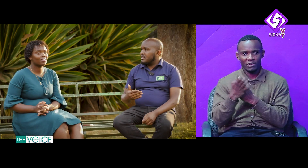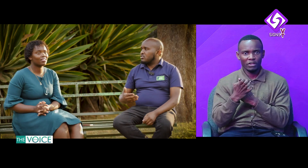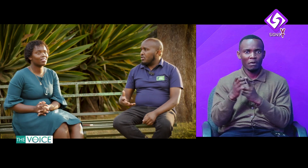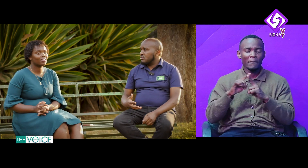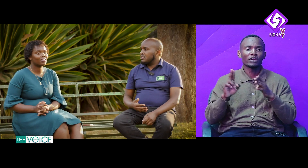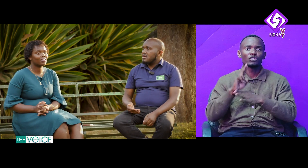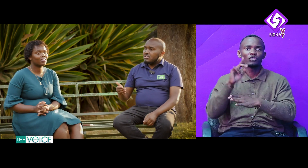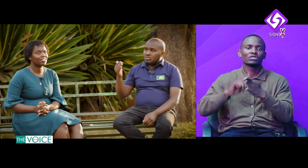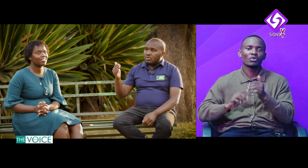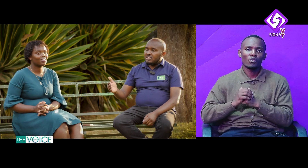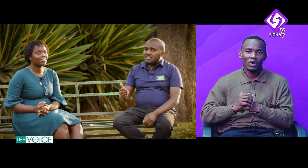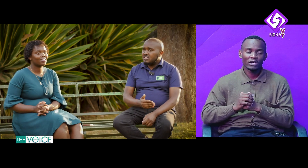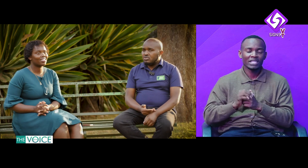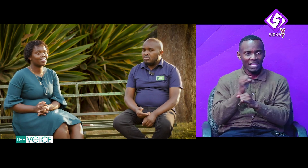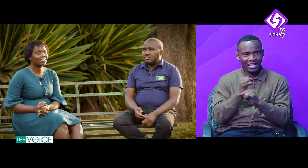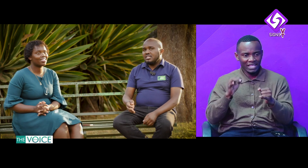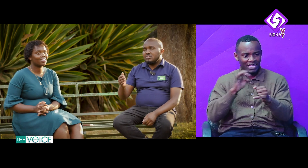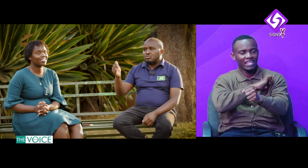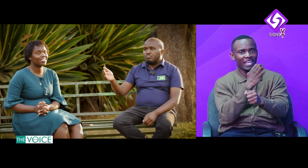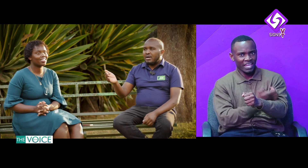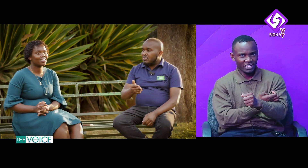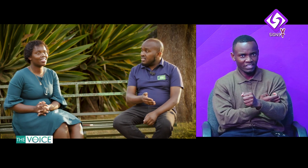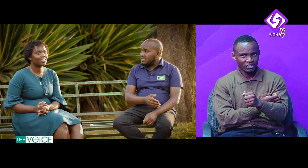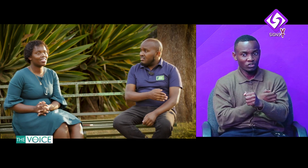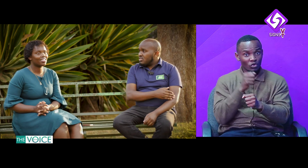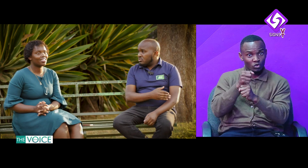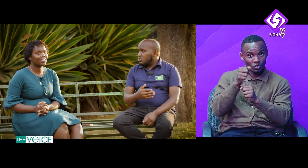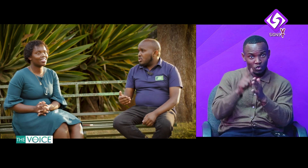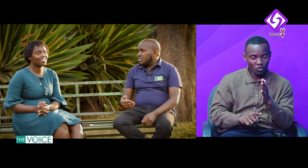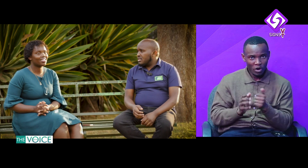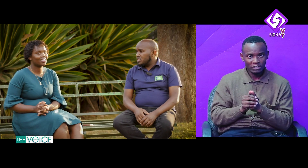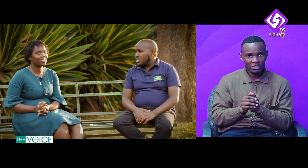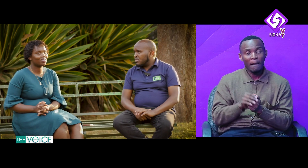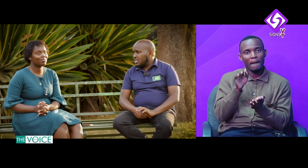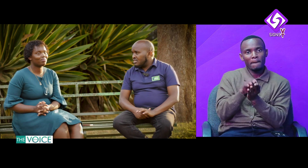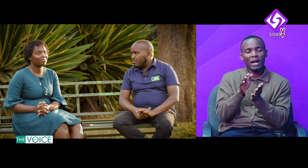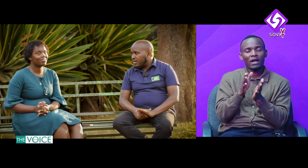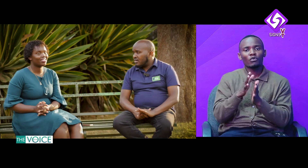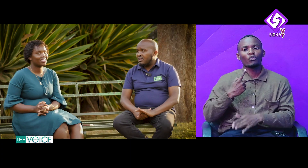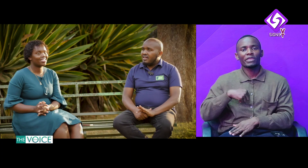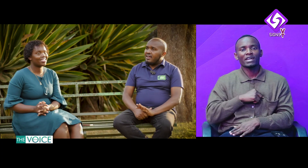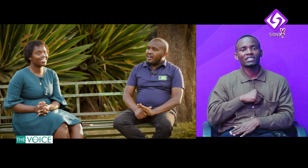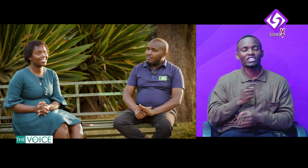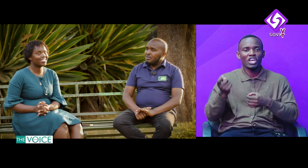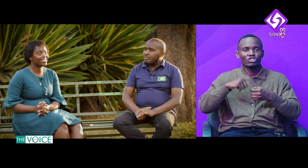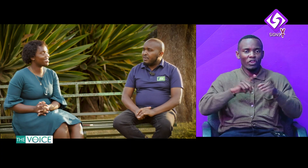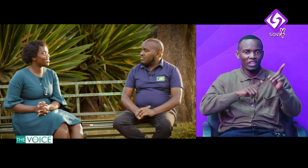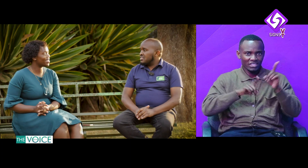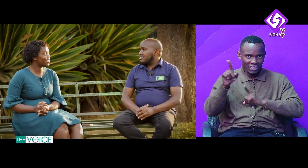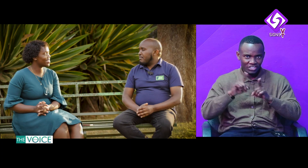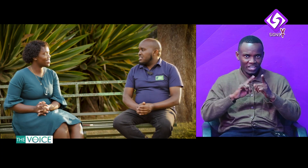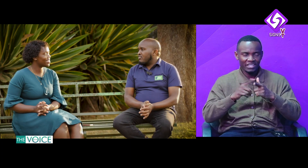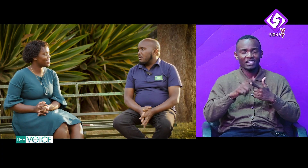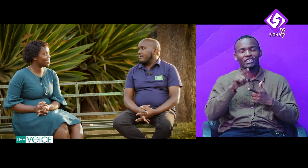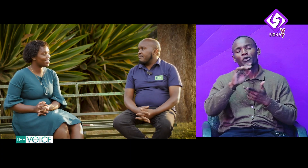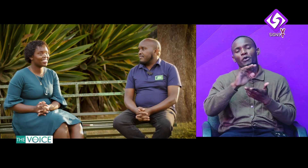clean energy solutions. So all they just need to do is to bank with us, join the journey with KCB Bank, and be part of